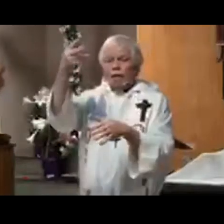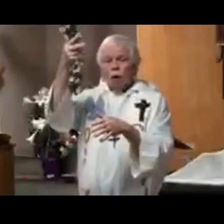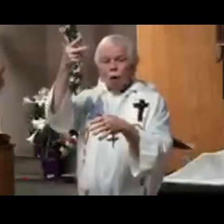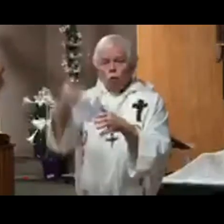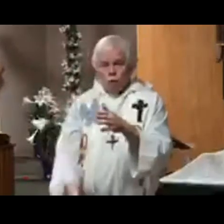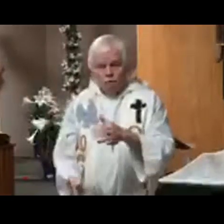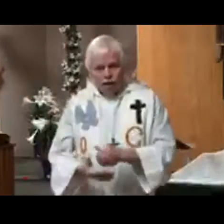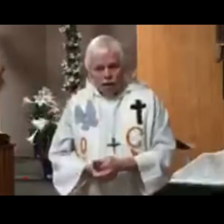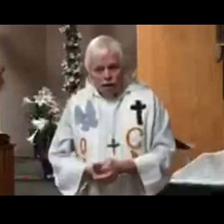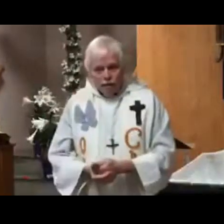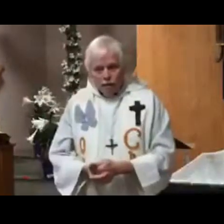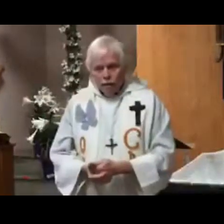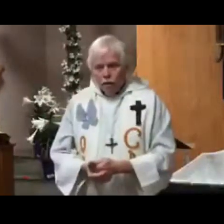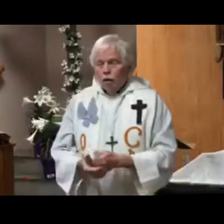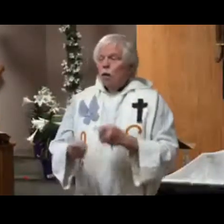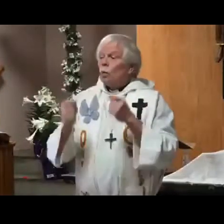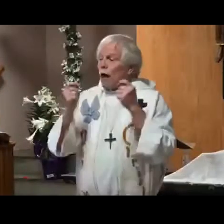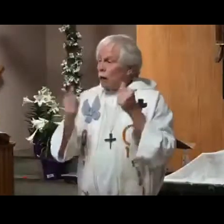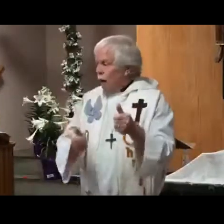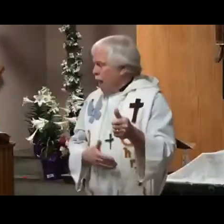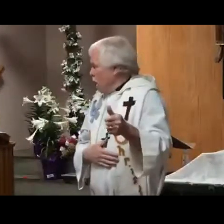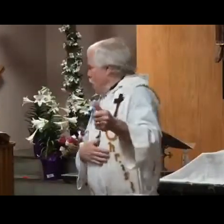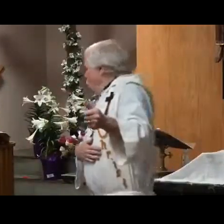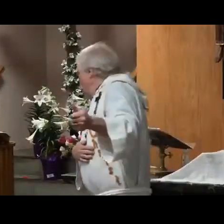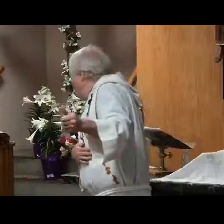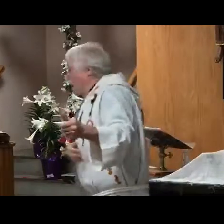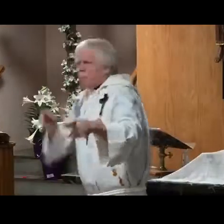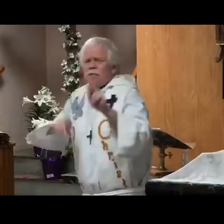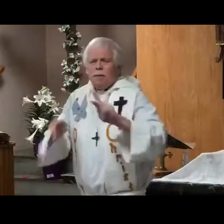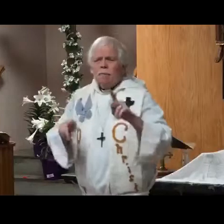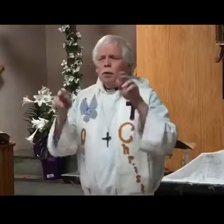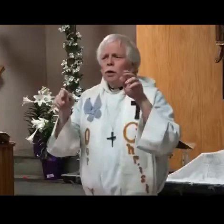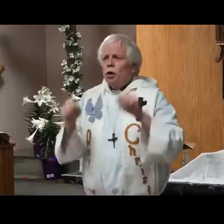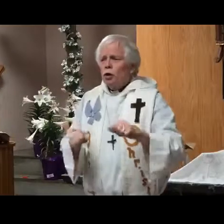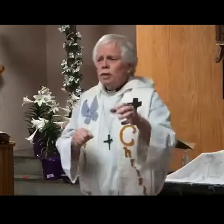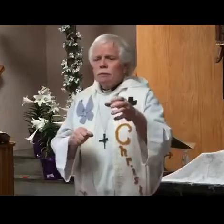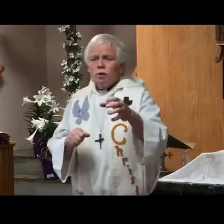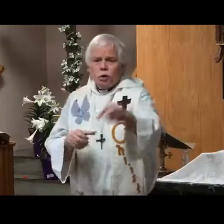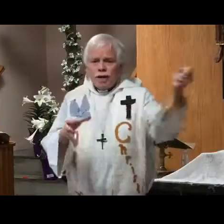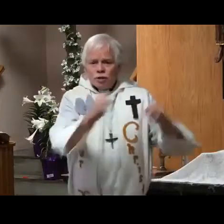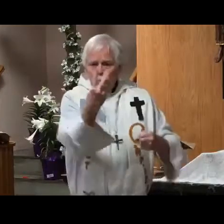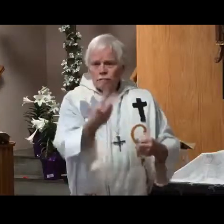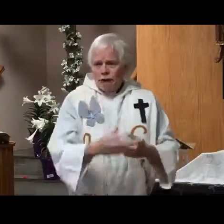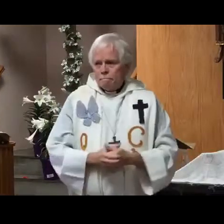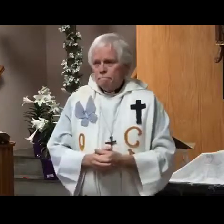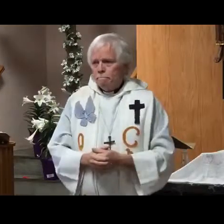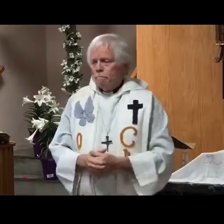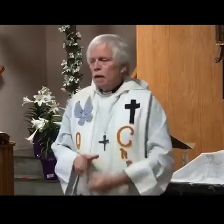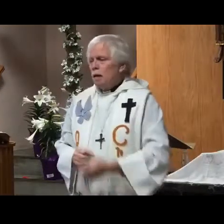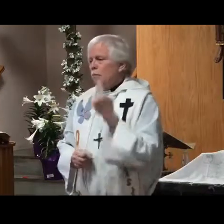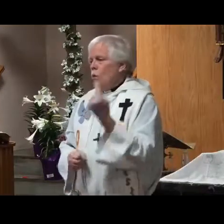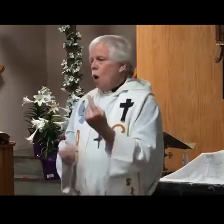broke, and all three fell in. Right away, the people could get two of them,